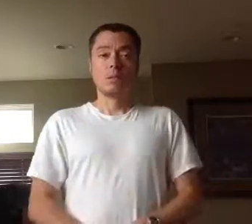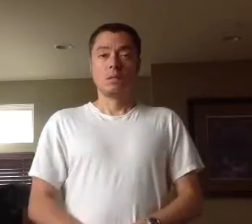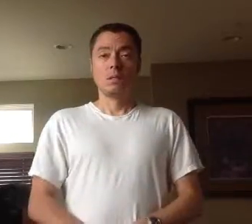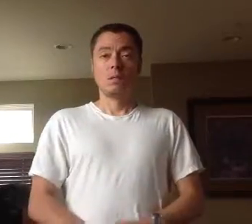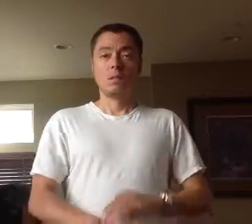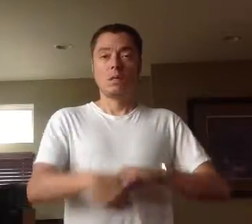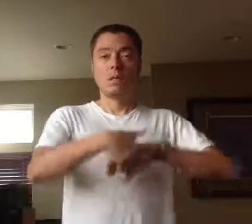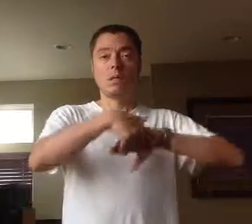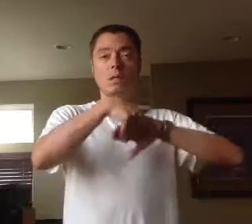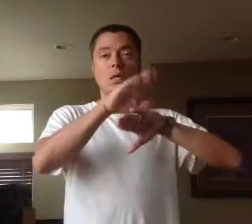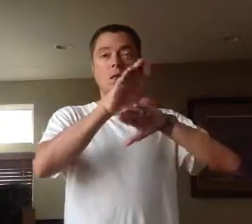Flip camera.